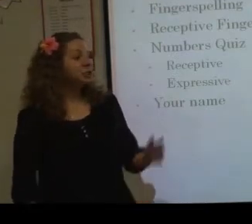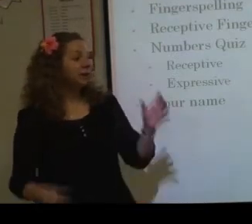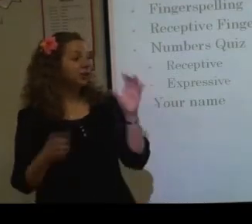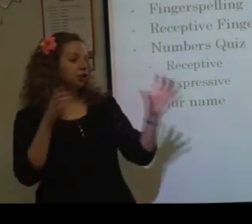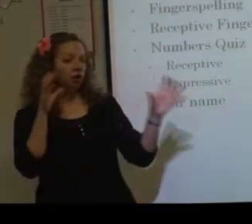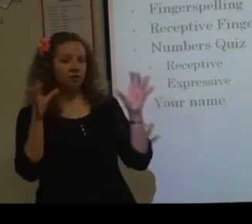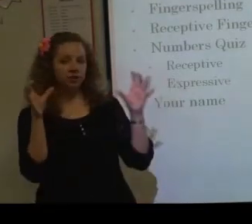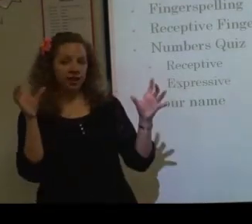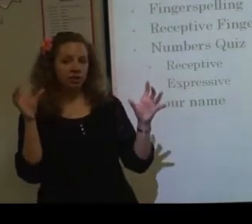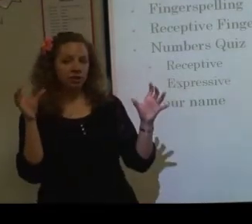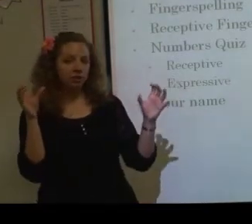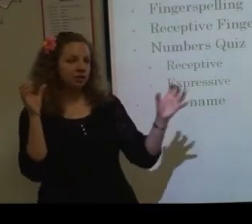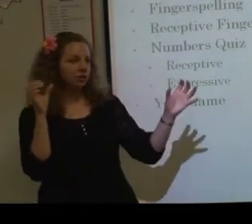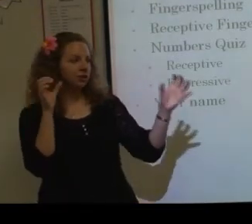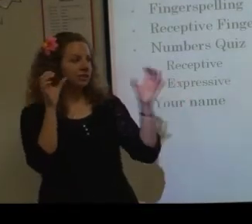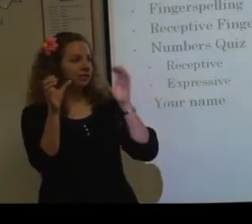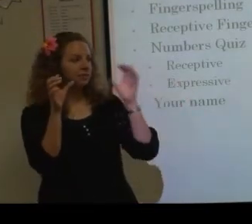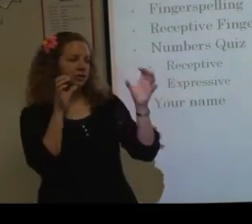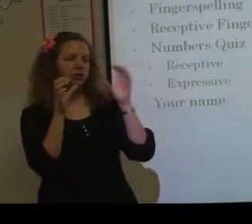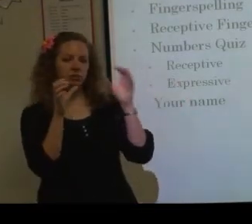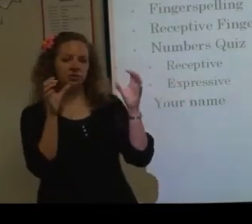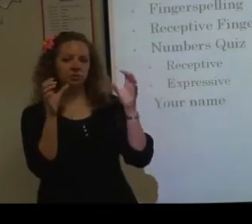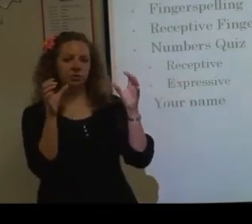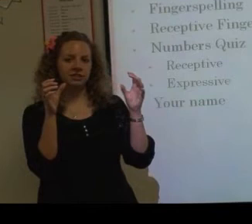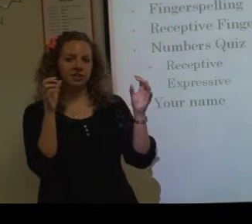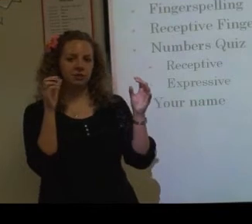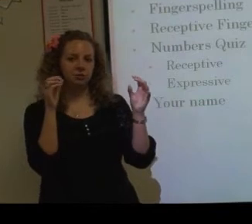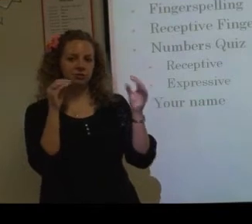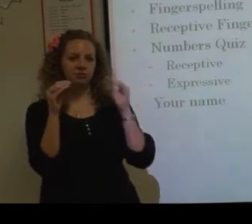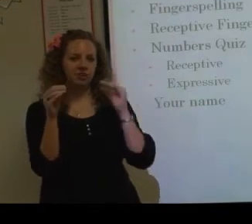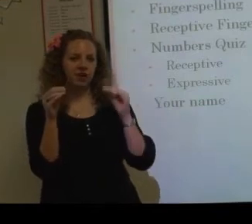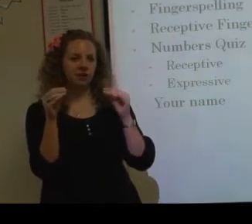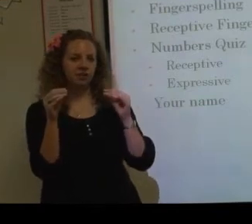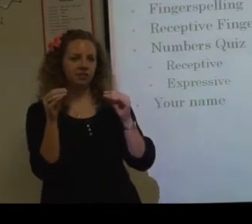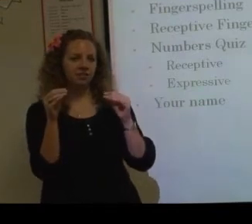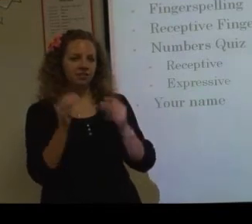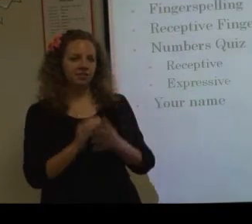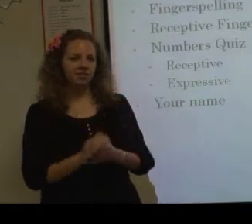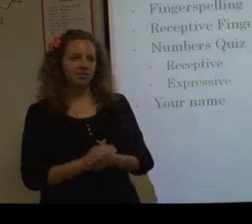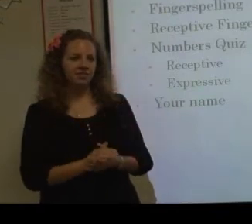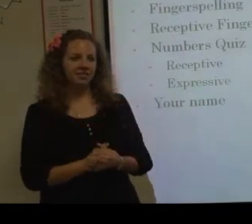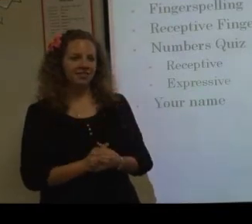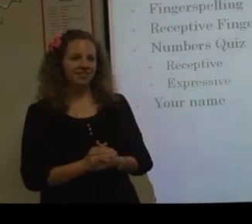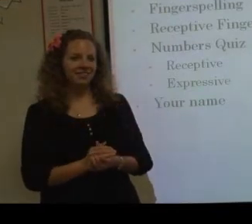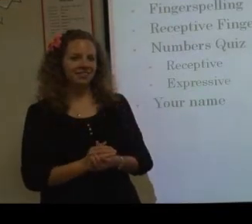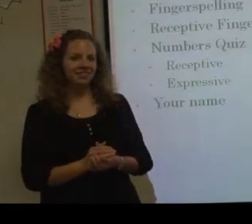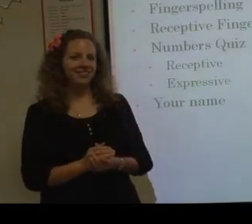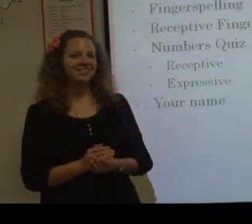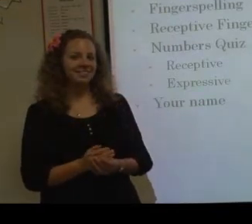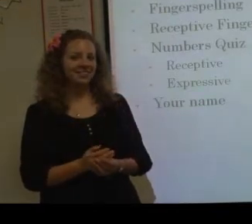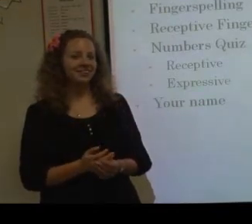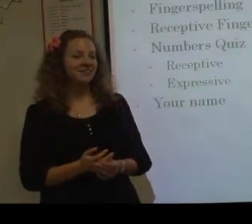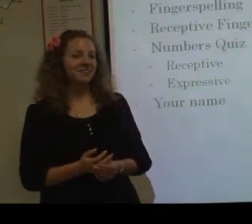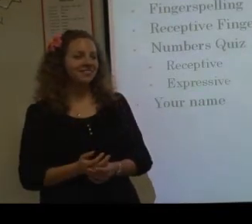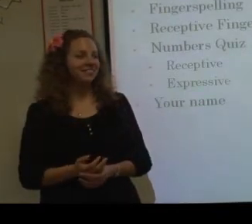you catch all the letters, or did you guys substitute in the ones that you couldn't figure out? Pretty much got it. You got them all?